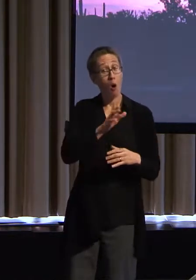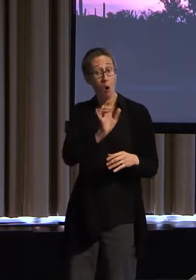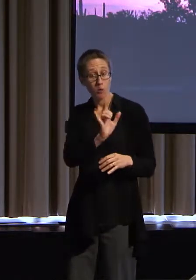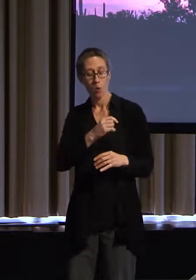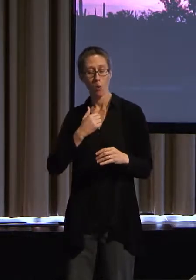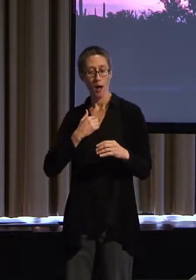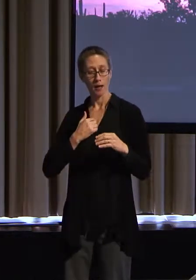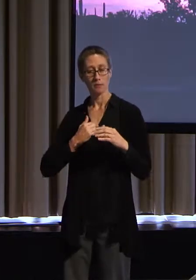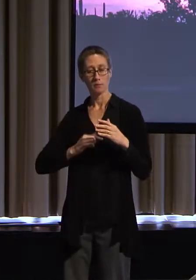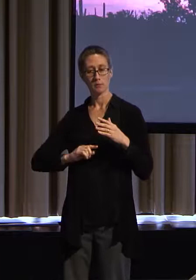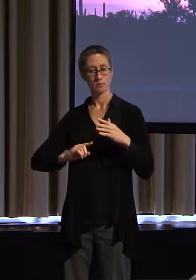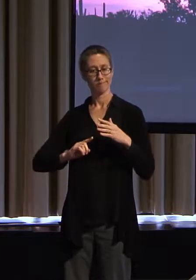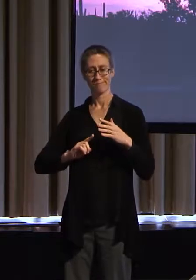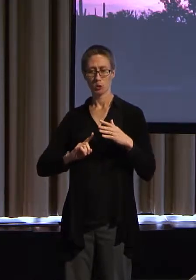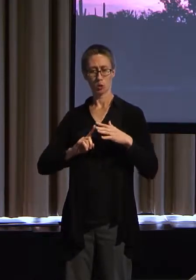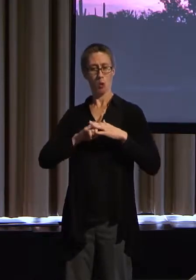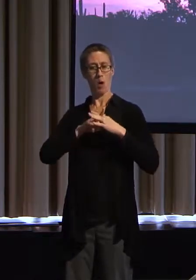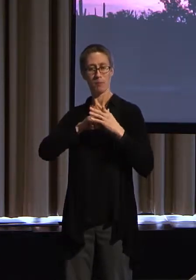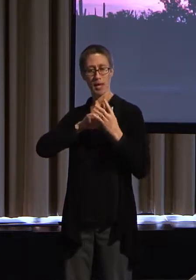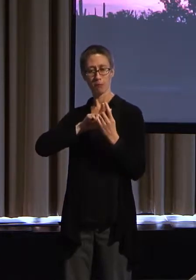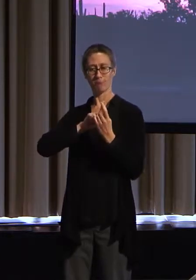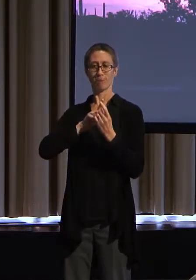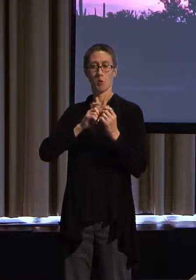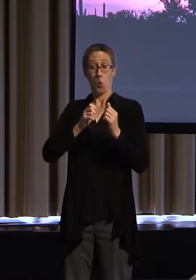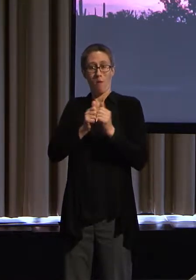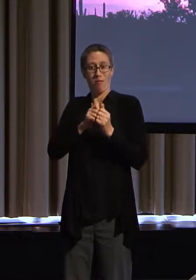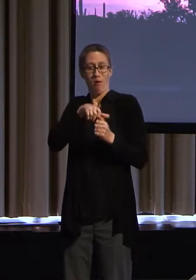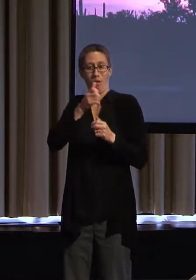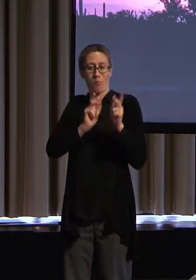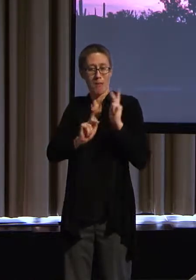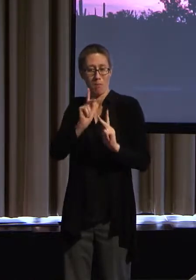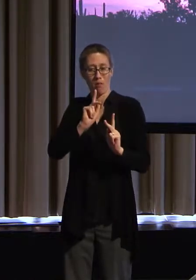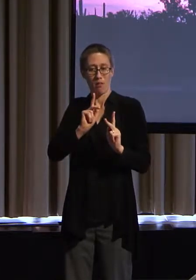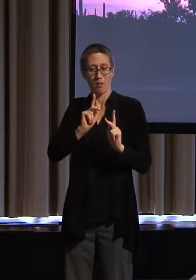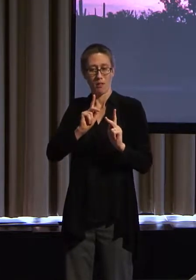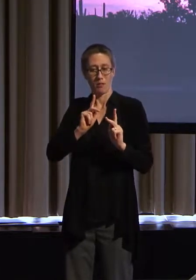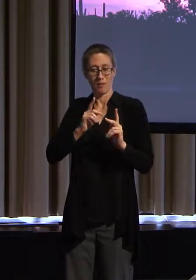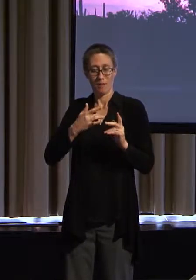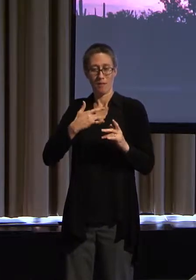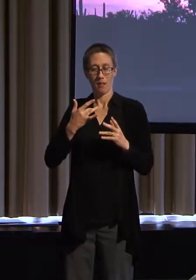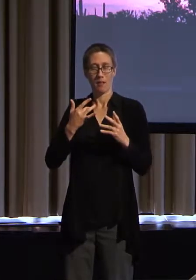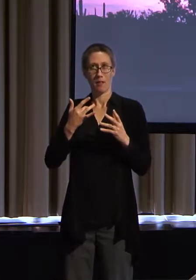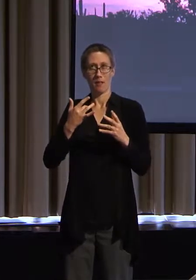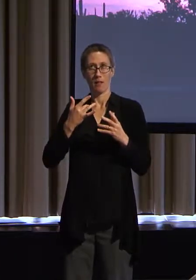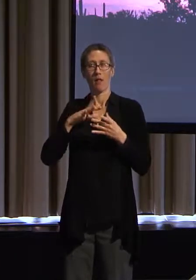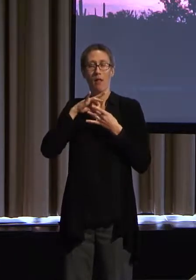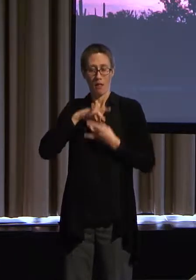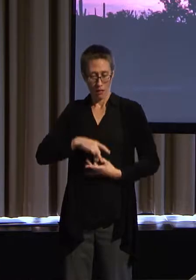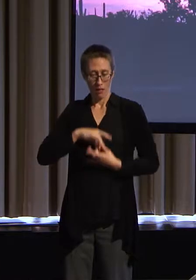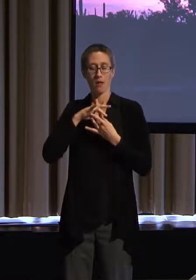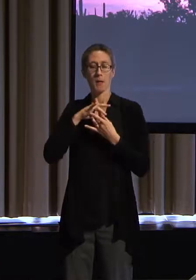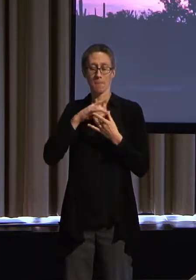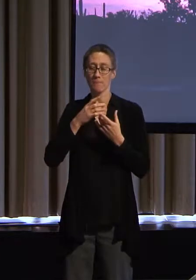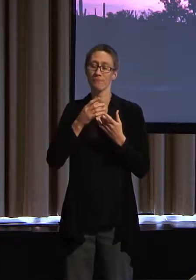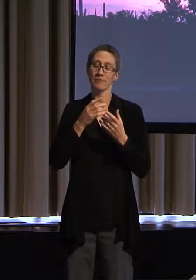find ways to talk about self-care, which might be smaller, more doable, as well as making radical